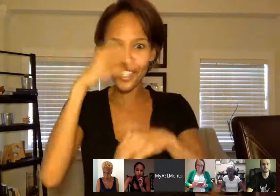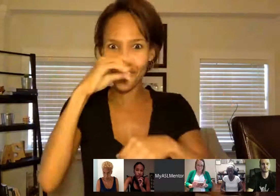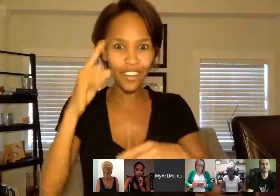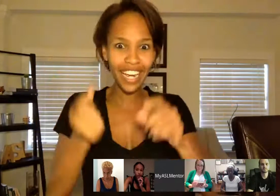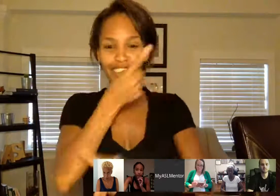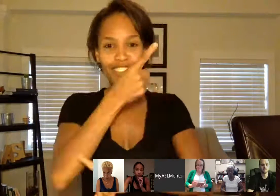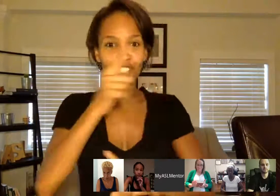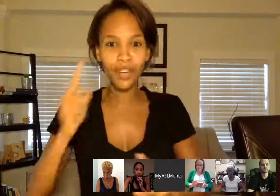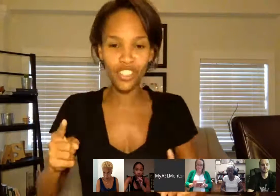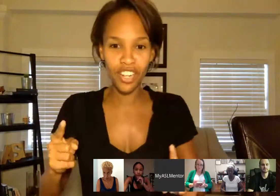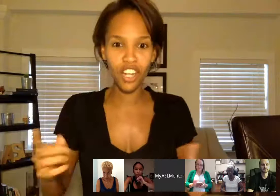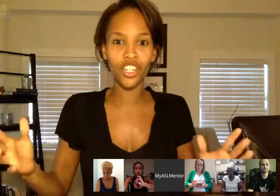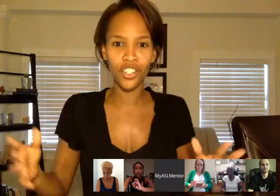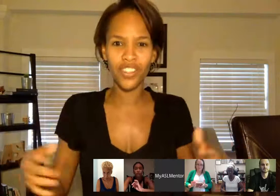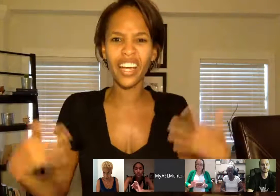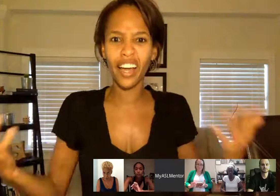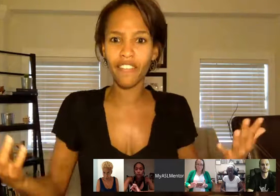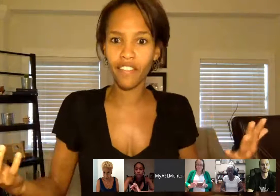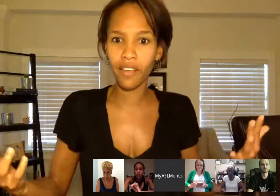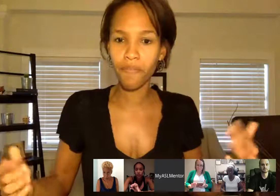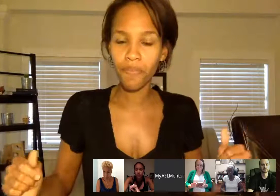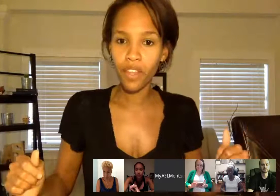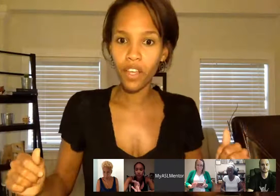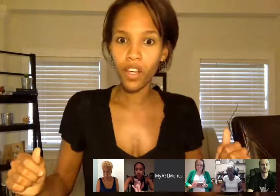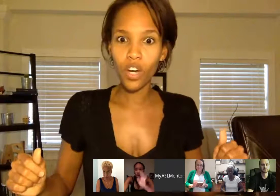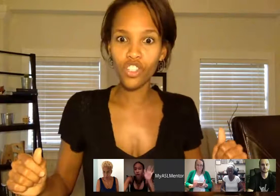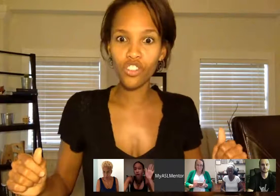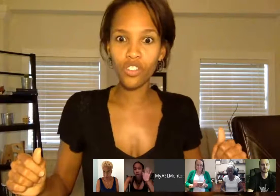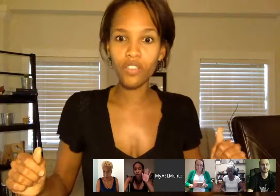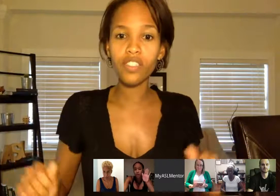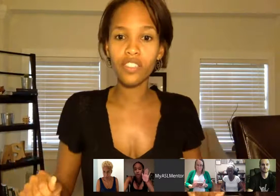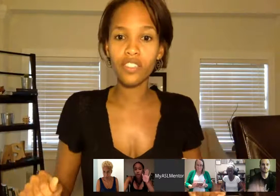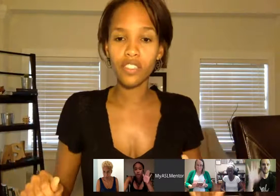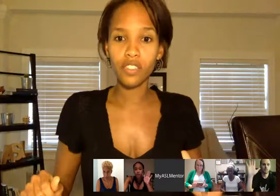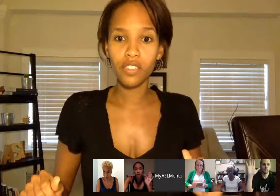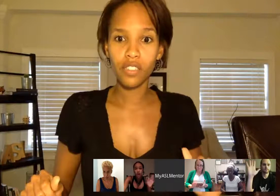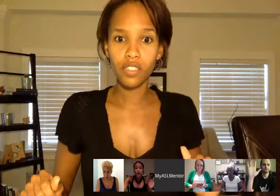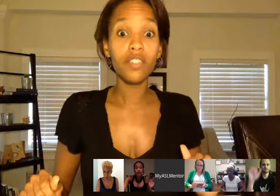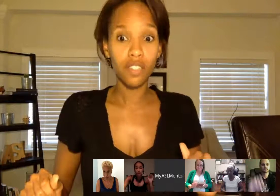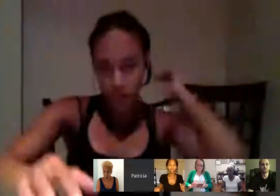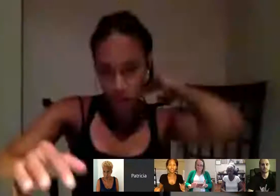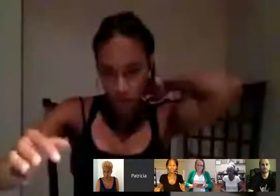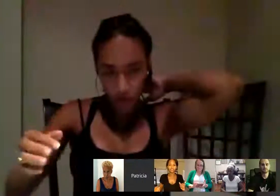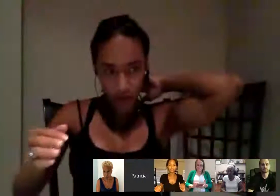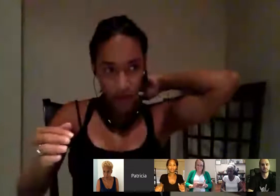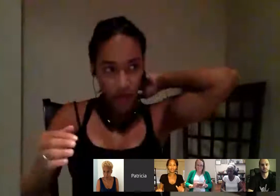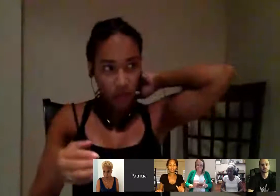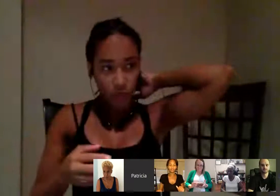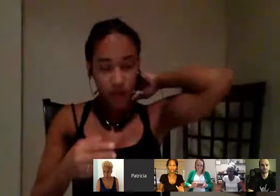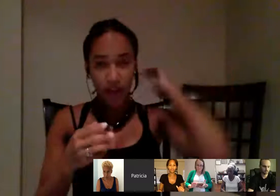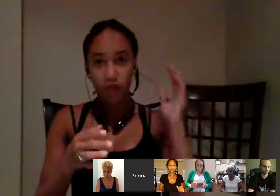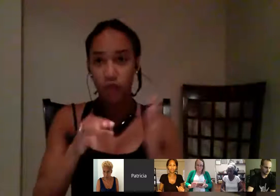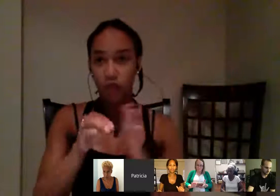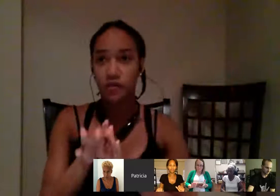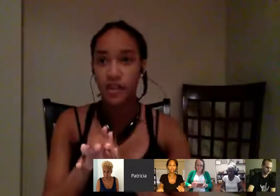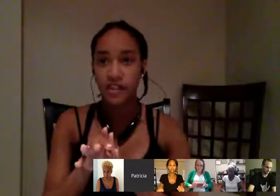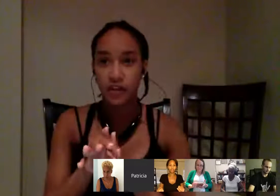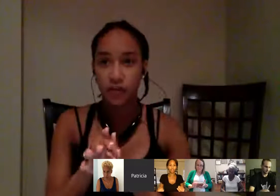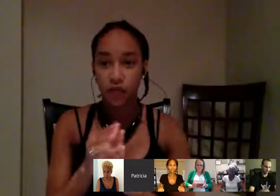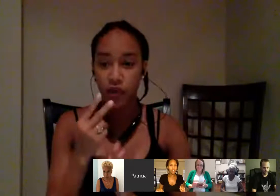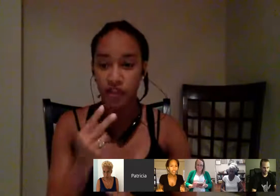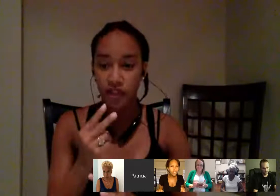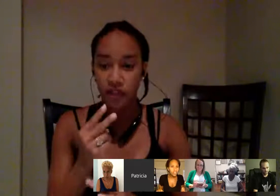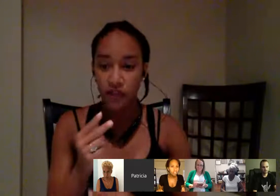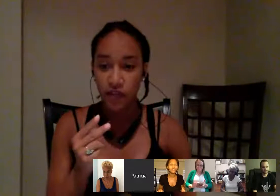but a strange situation occurred, that kind of thing. Questions? I have a question. Okay. When I recorded